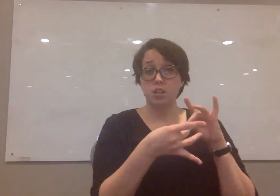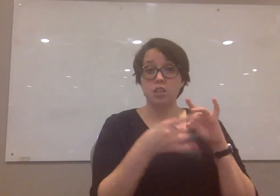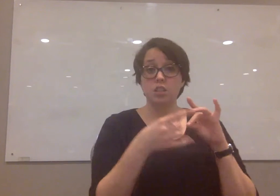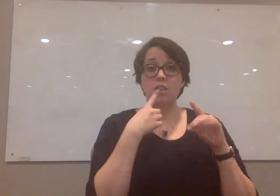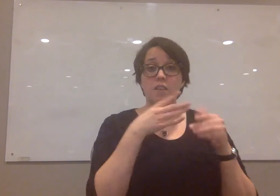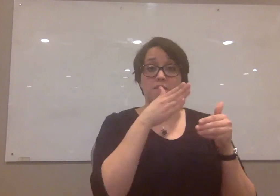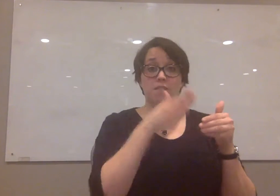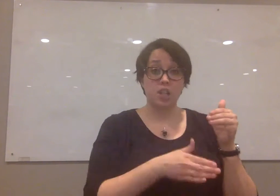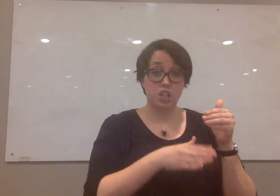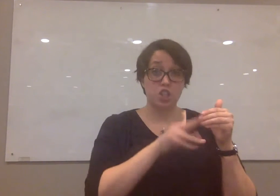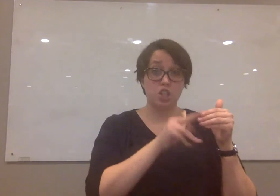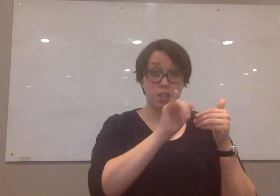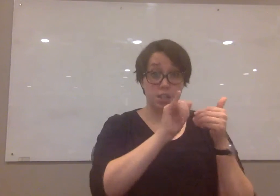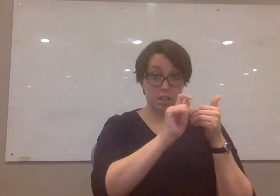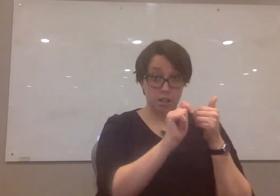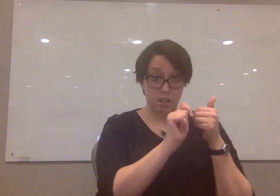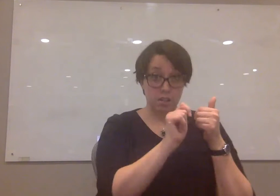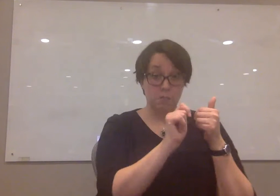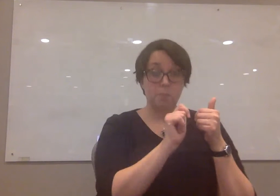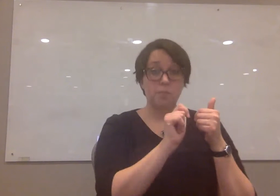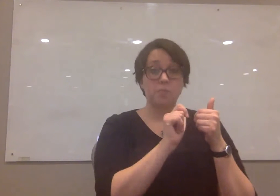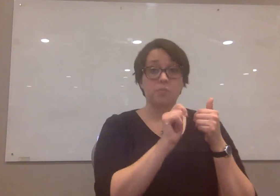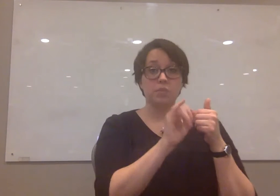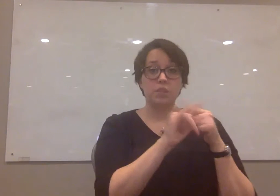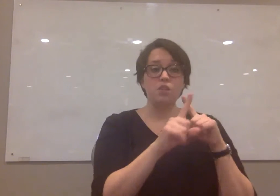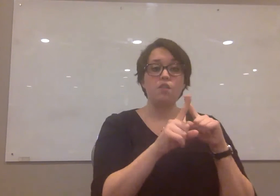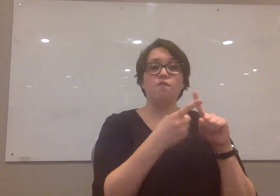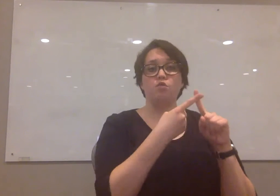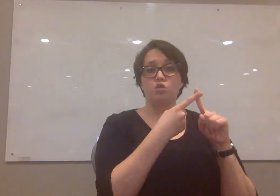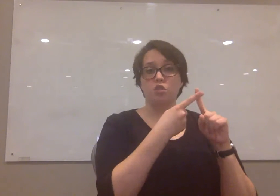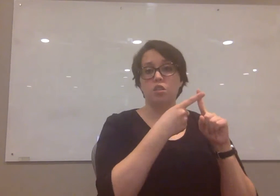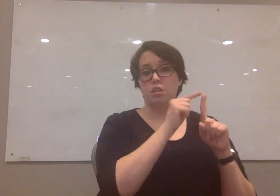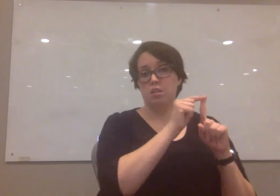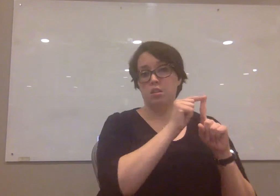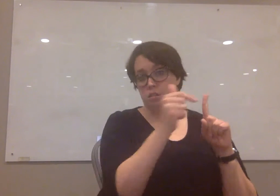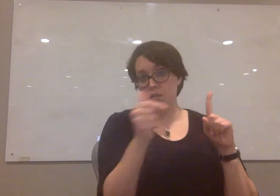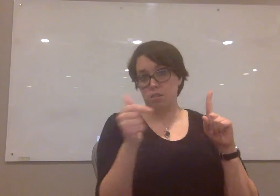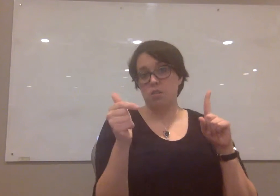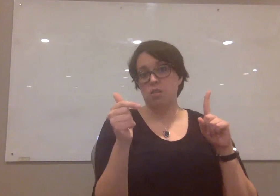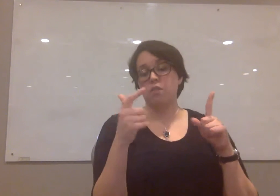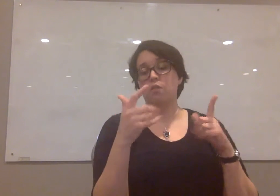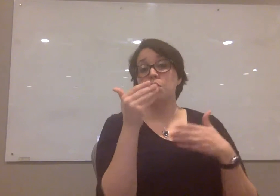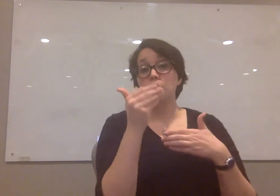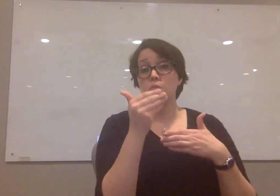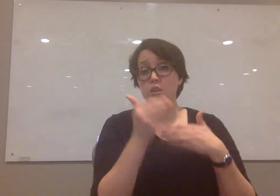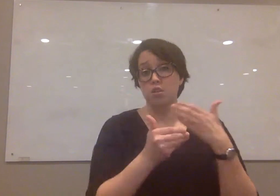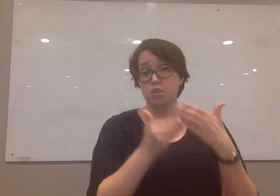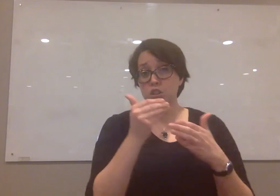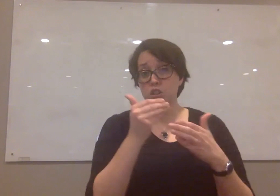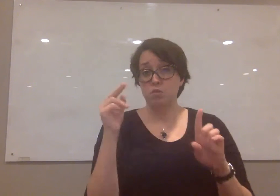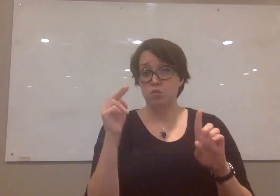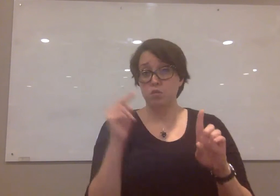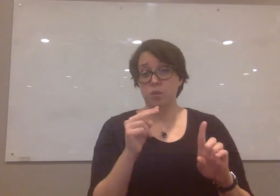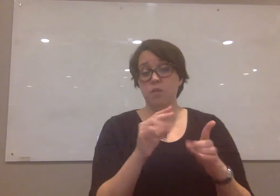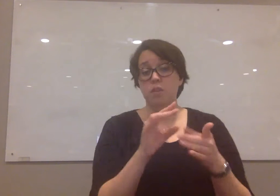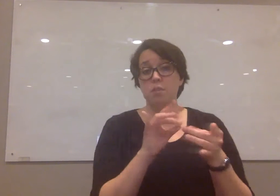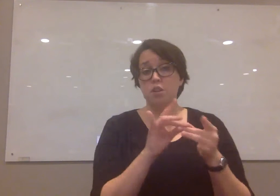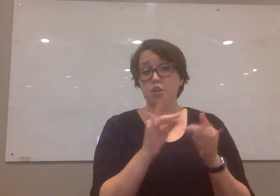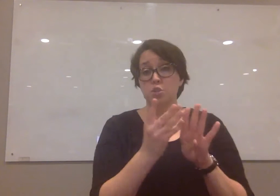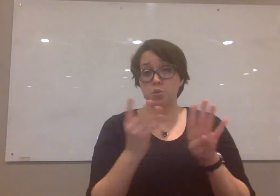be the first thing you process. Because from a process perspective, the message queue is in order. And